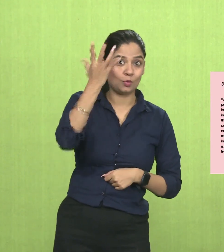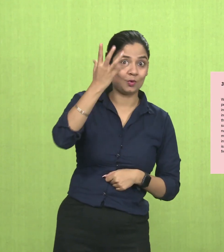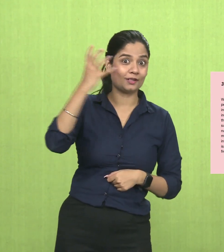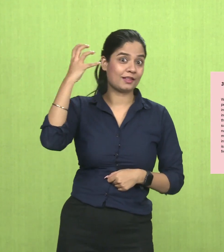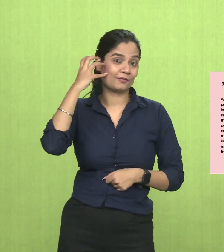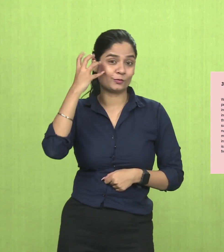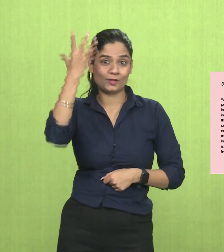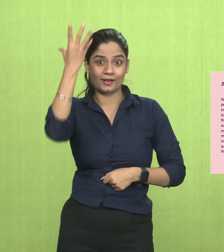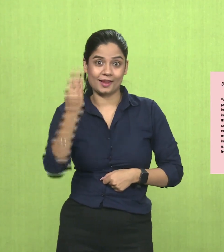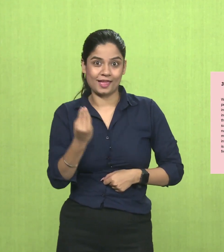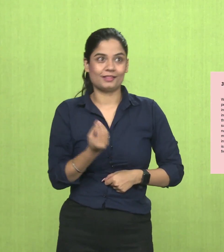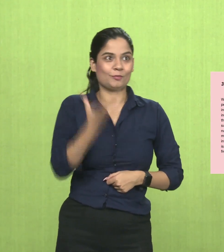are not able to eat that in quantity.